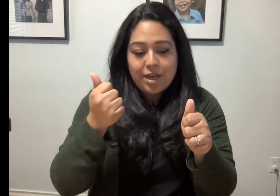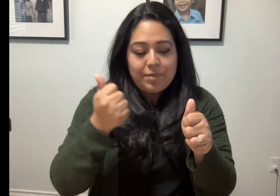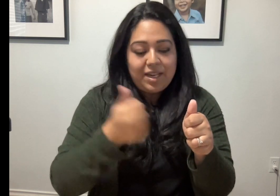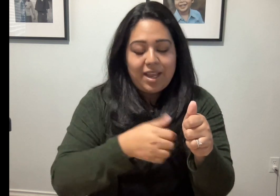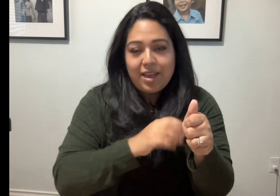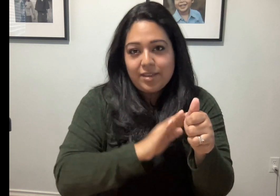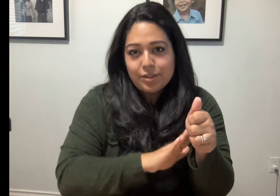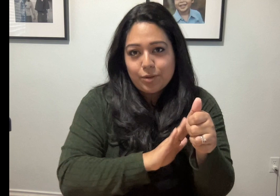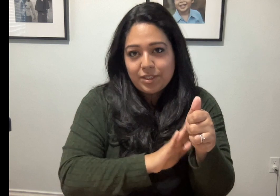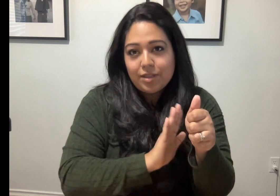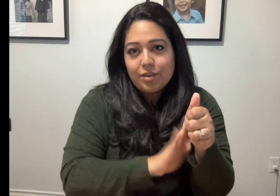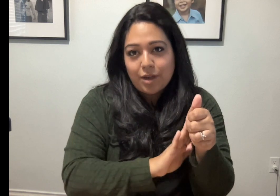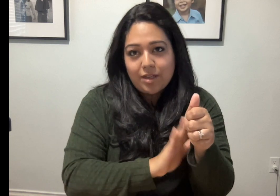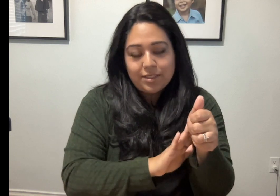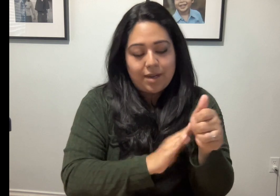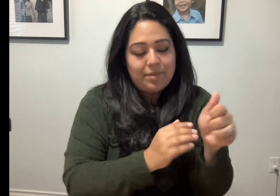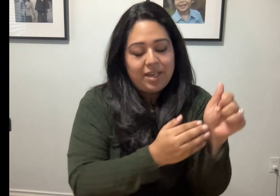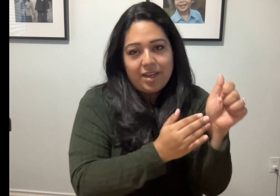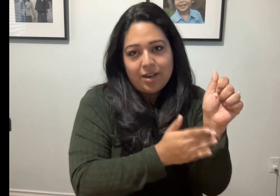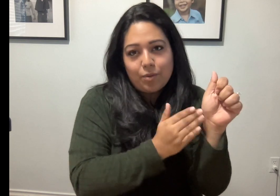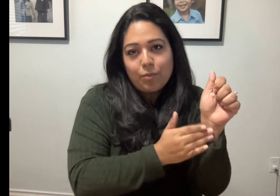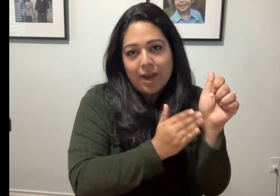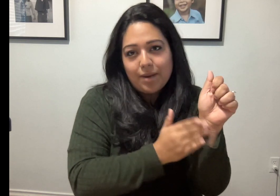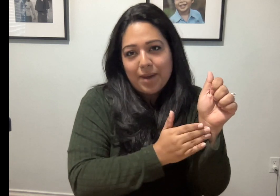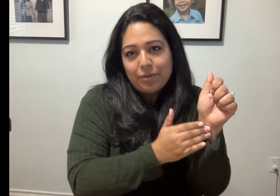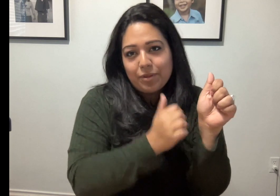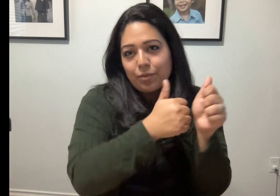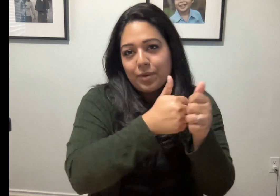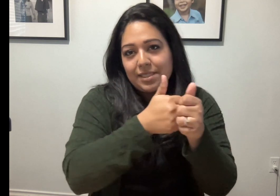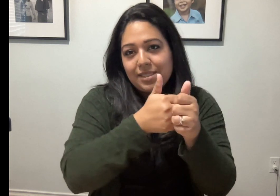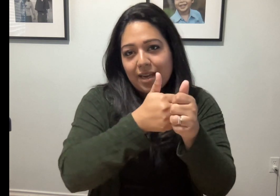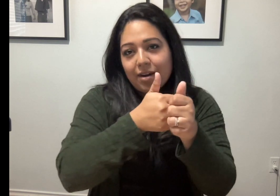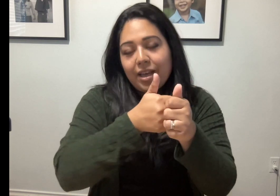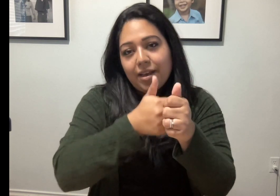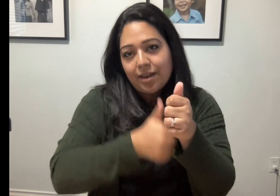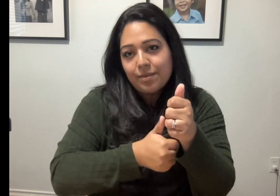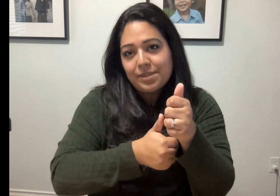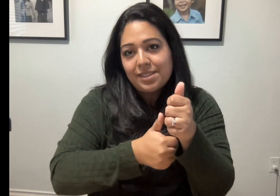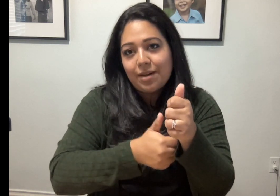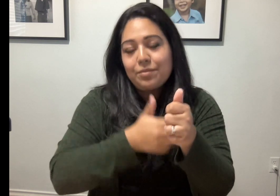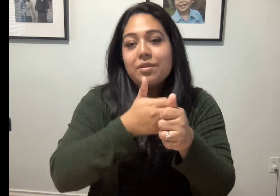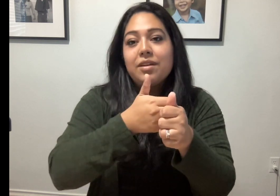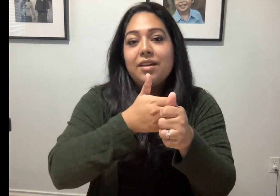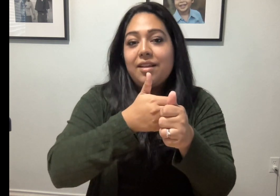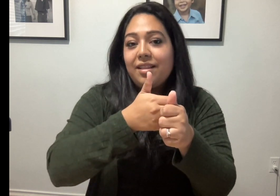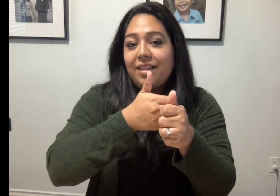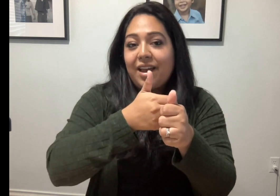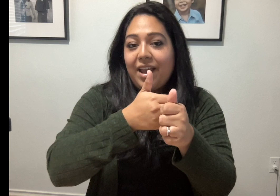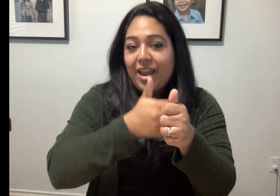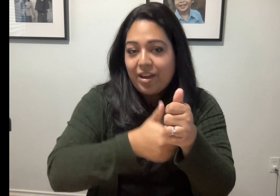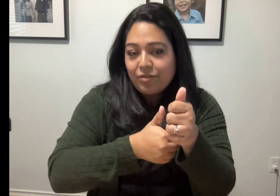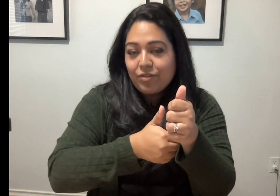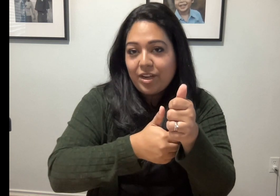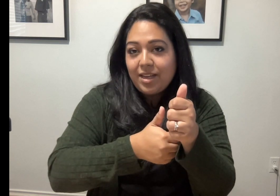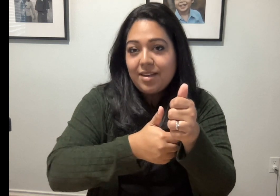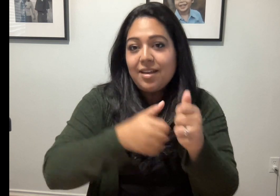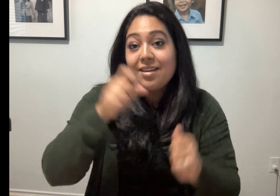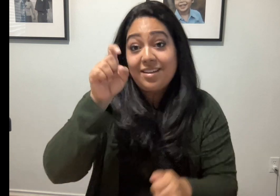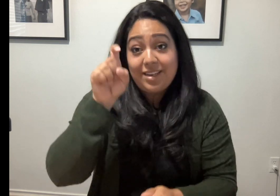dominant hand is going to the non-dominant, and right about the wrist area, it comes down. That every